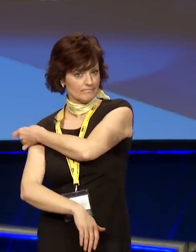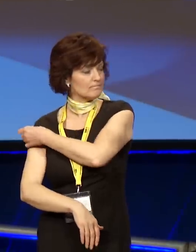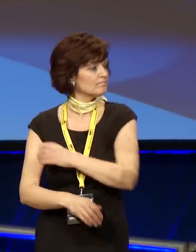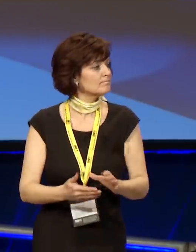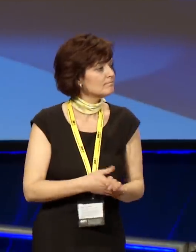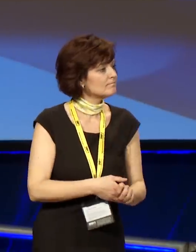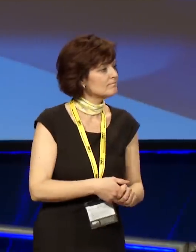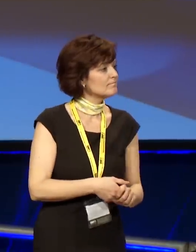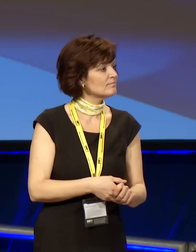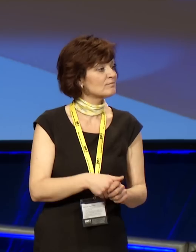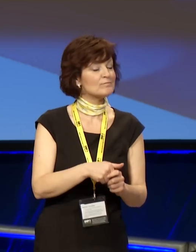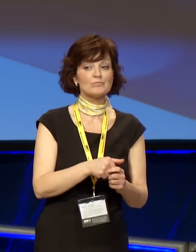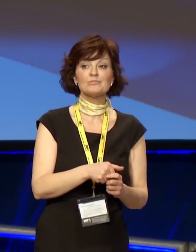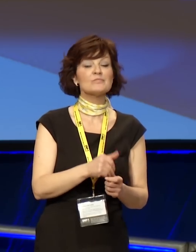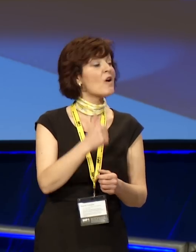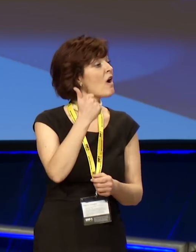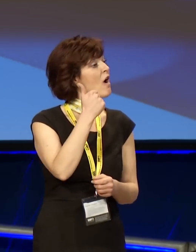Of course,